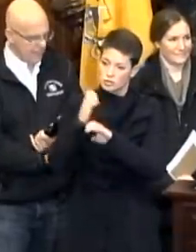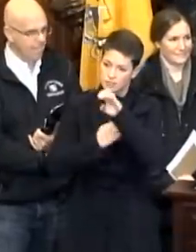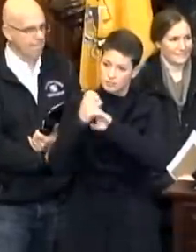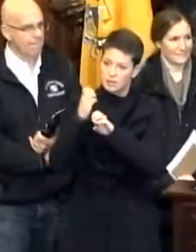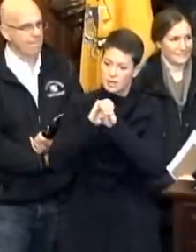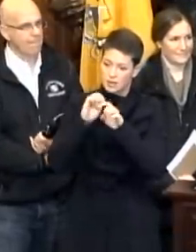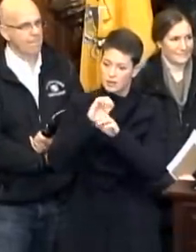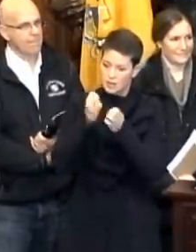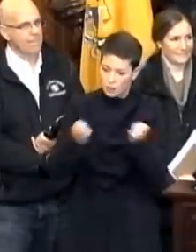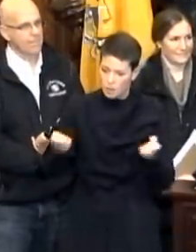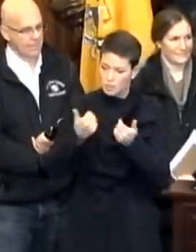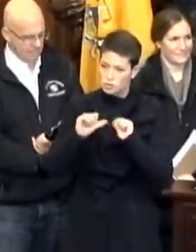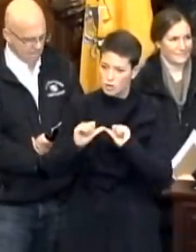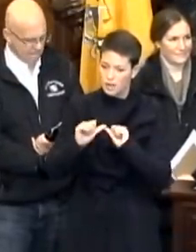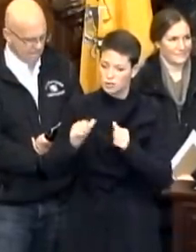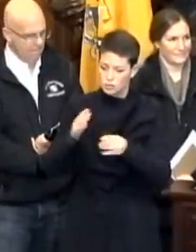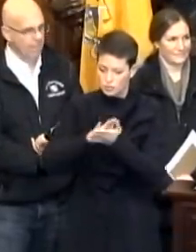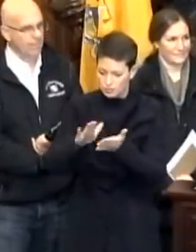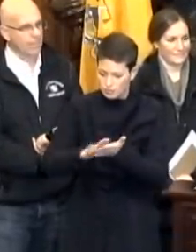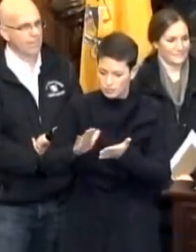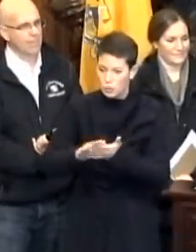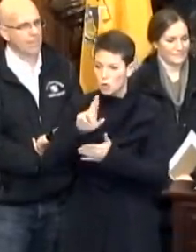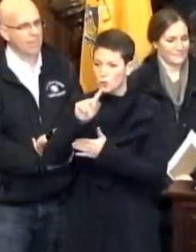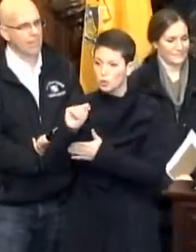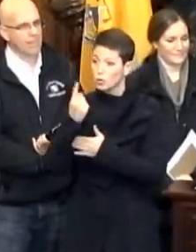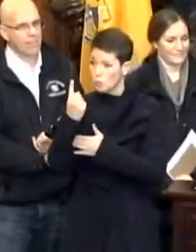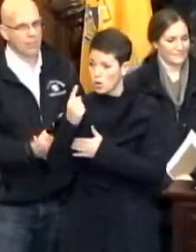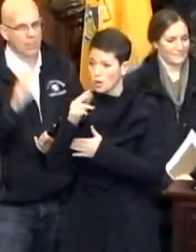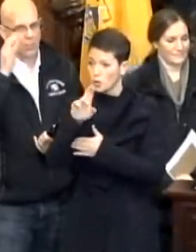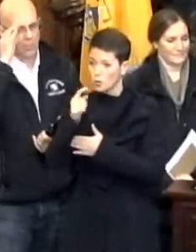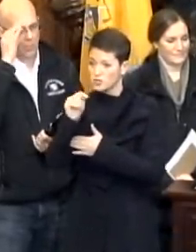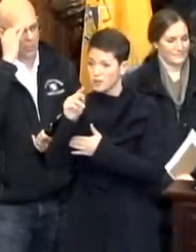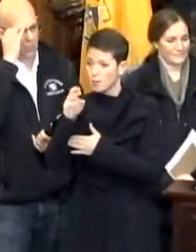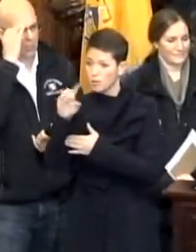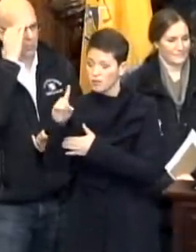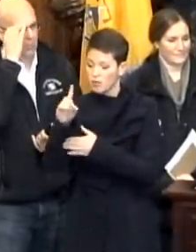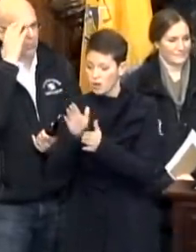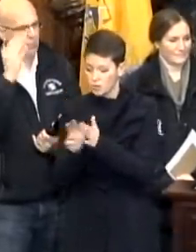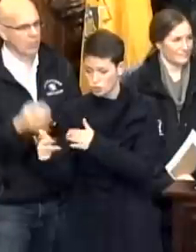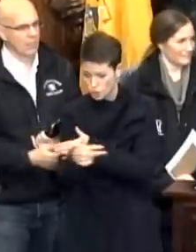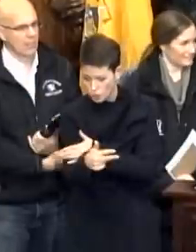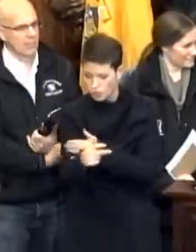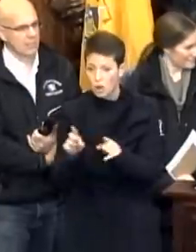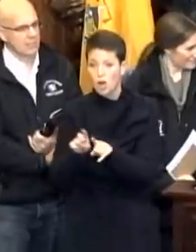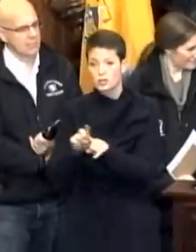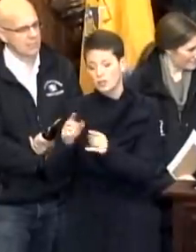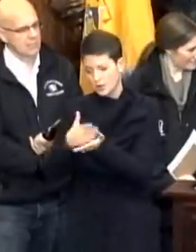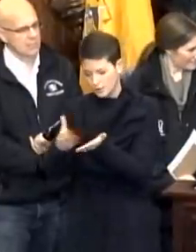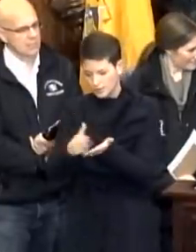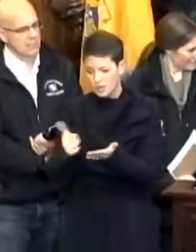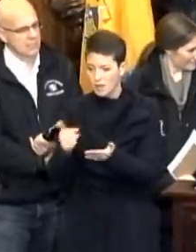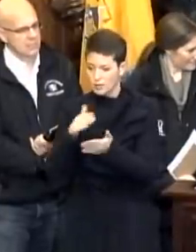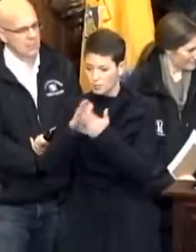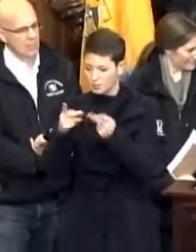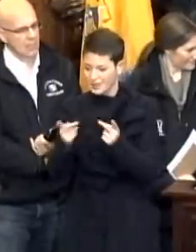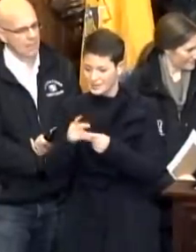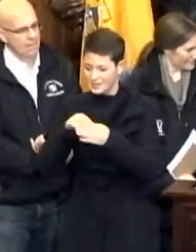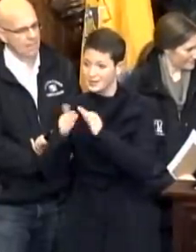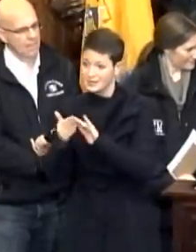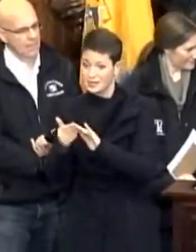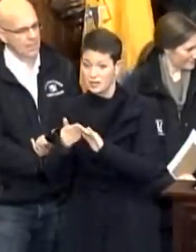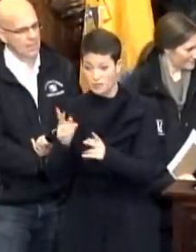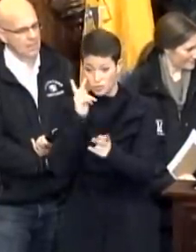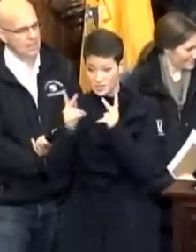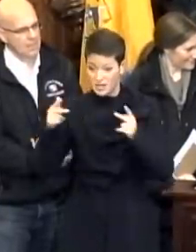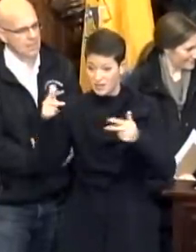the crossovers and turning lanes on the Roosevelt Boulevard. They're also plowing snow elsewhere in the city. use extra caution if you see